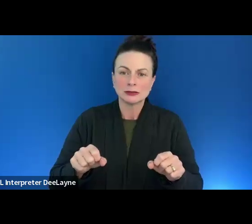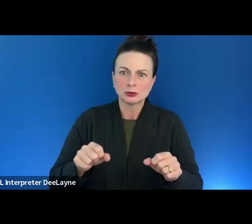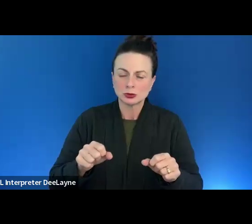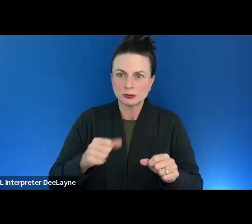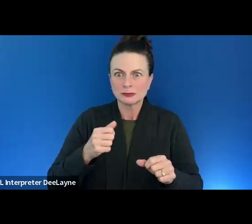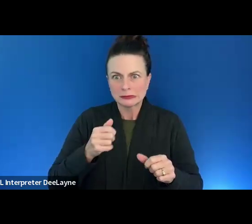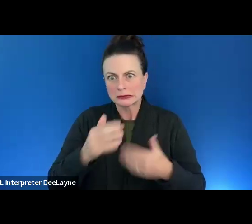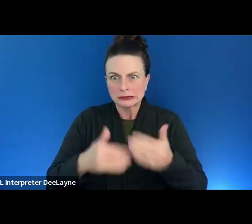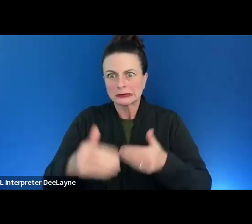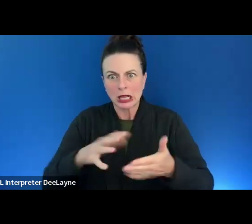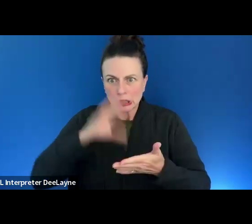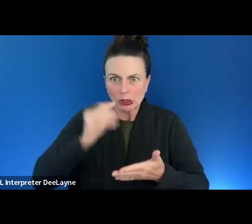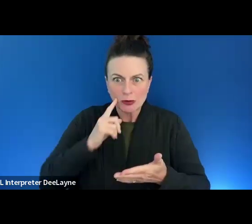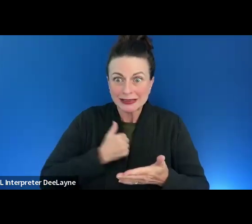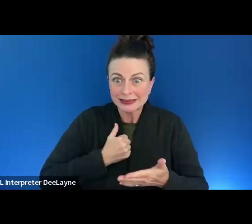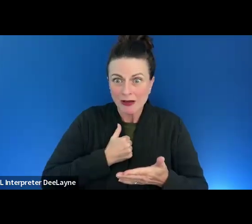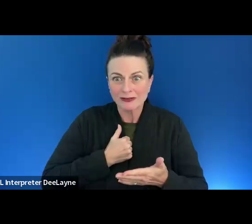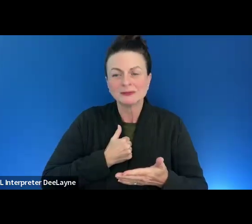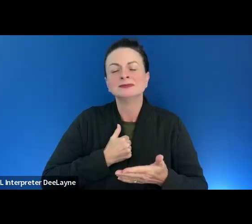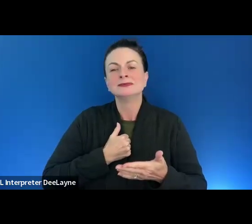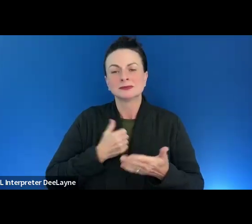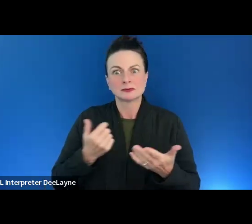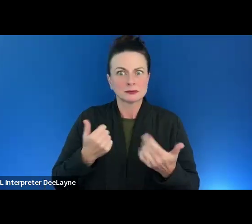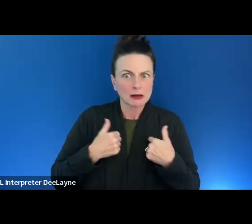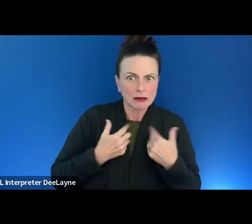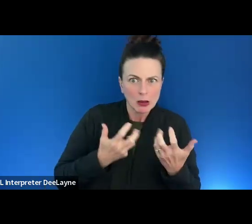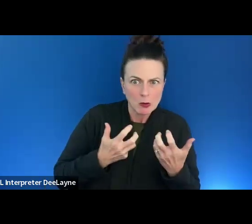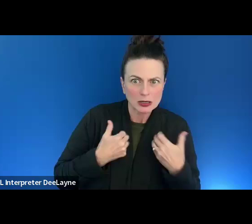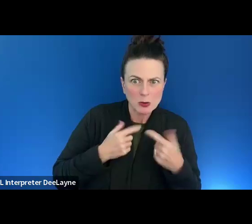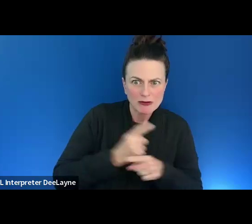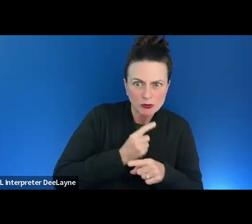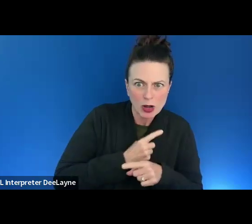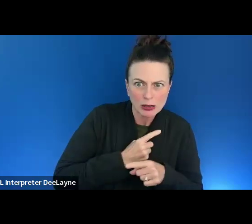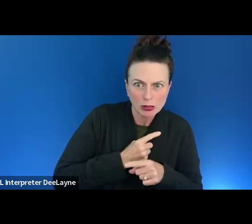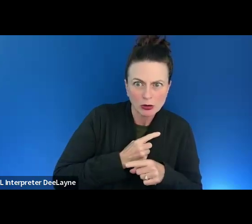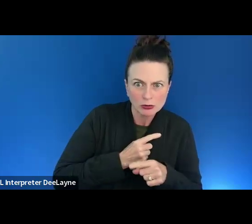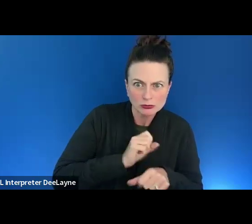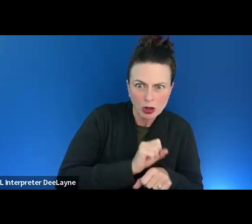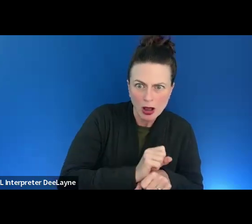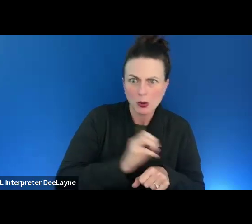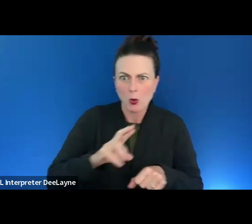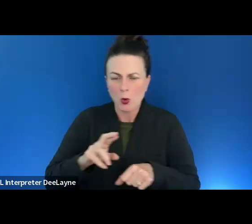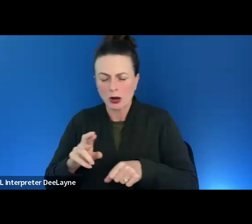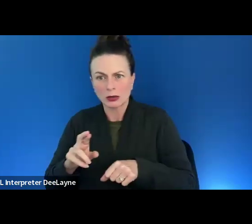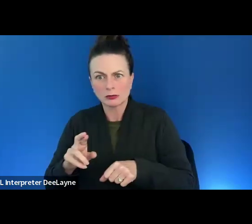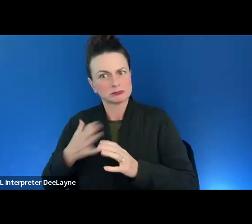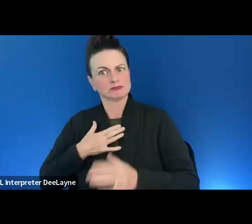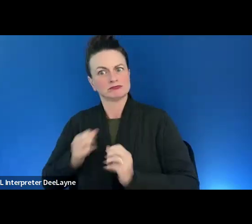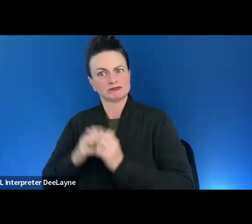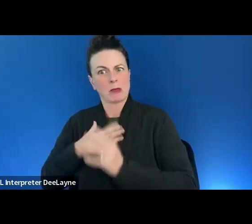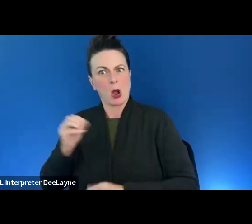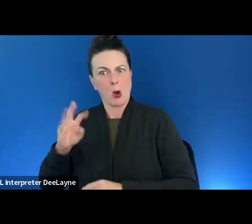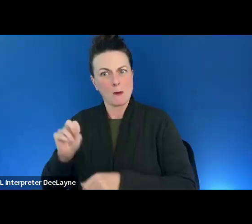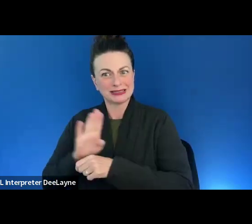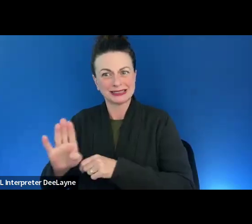to the space of learning for myself how whether or not I wanted to have regular gainful employment or if I actually wanted to have my own business